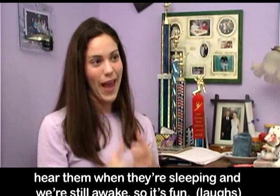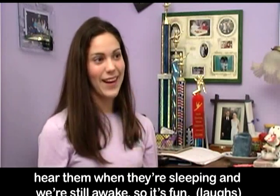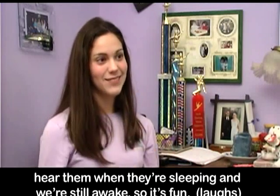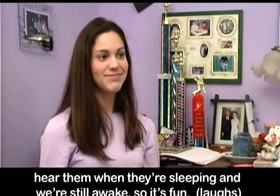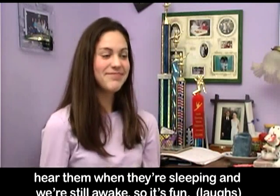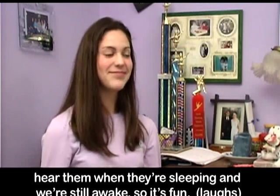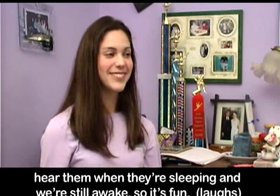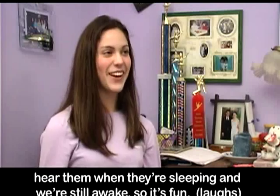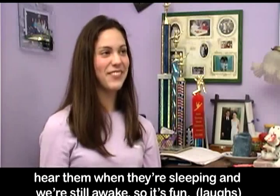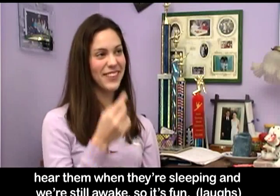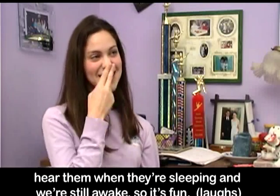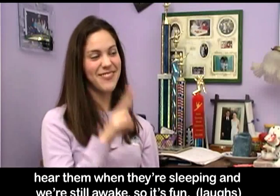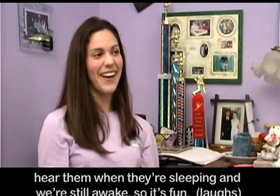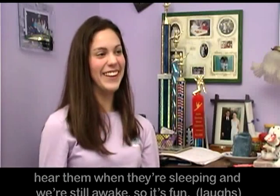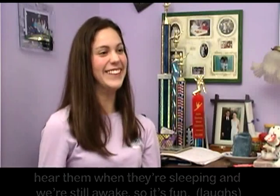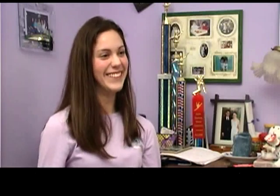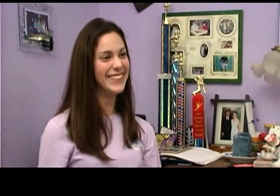awake. So it's fun.